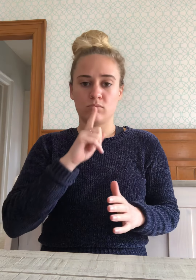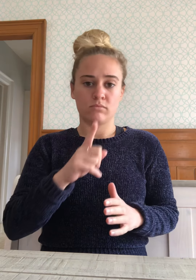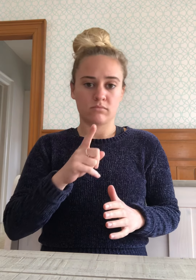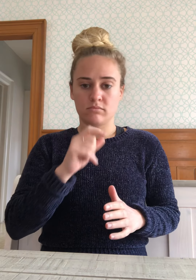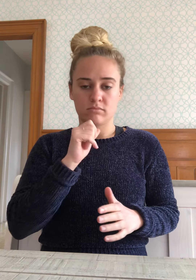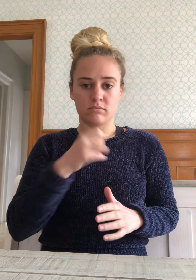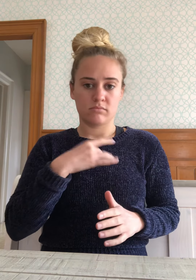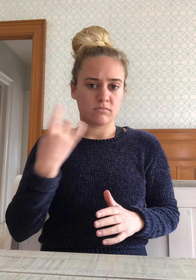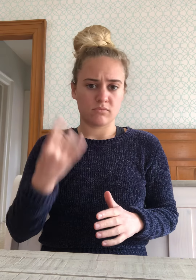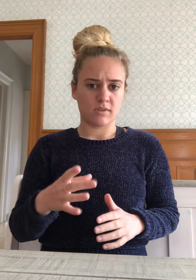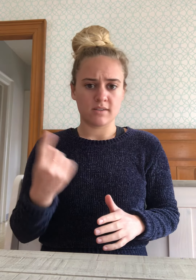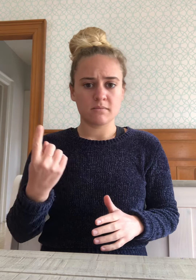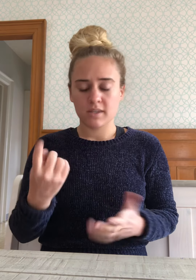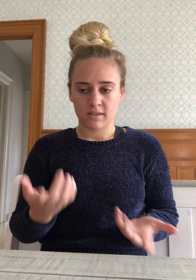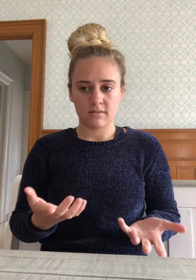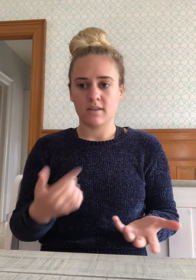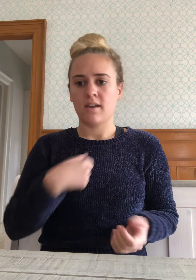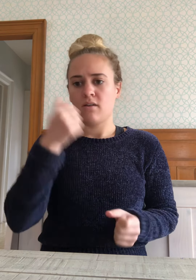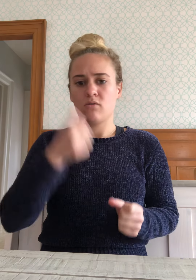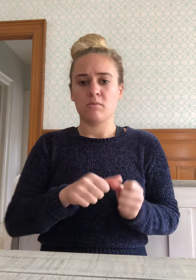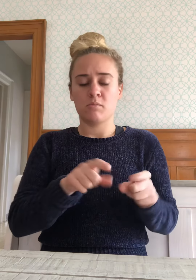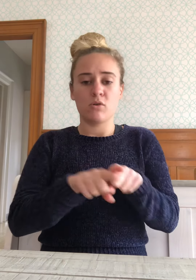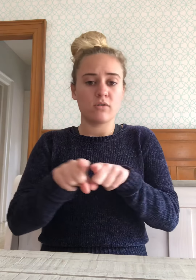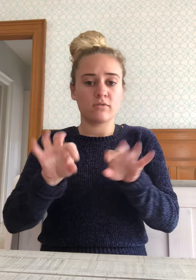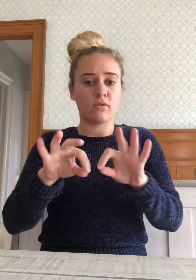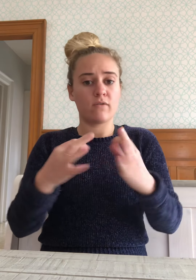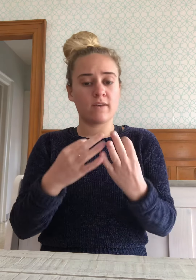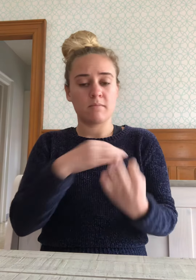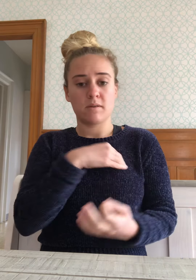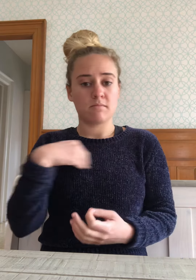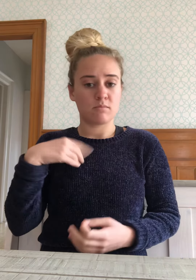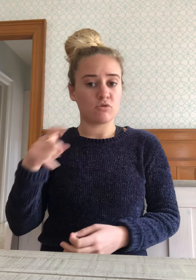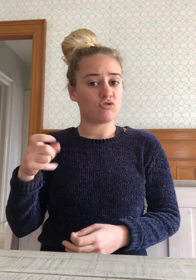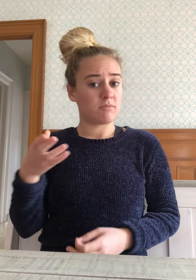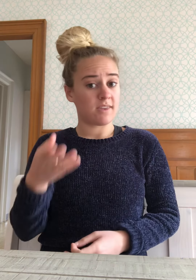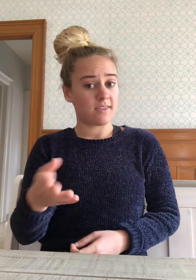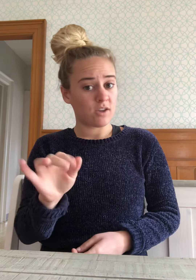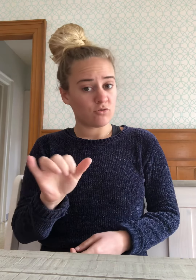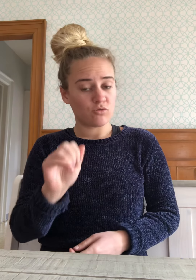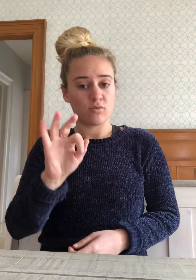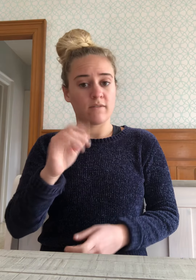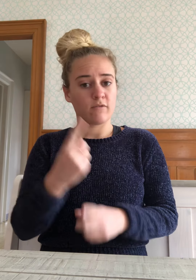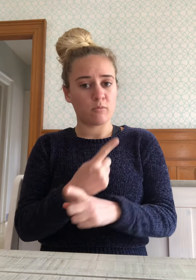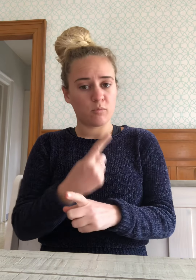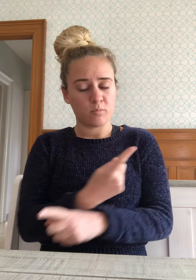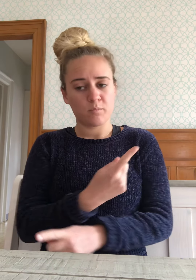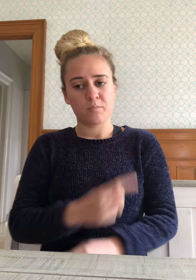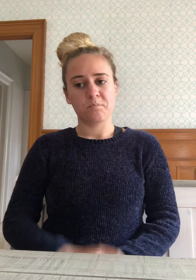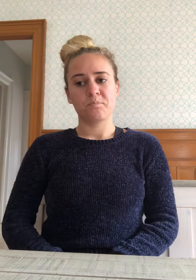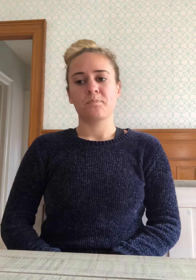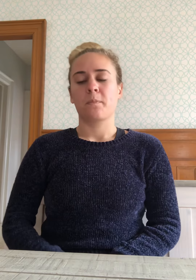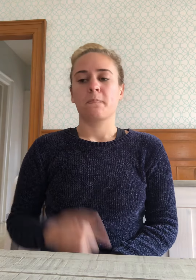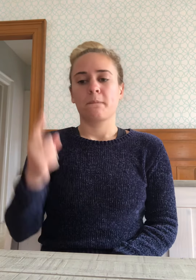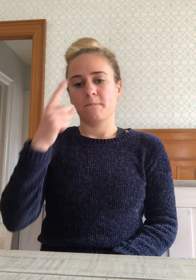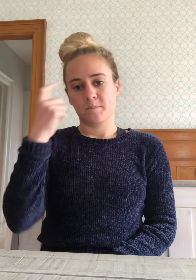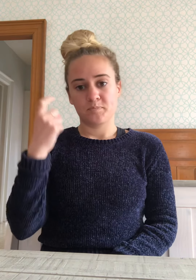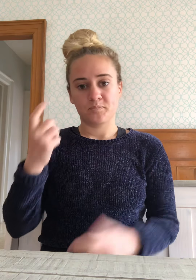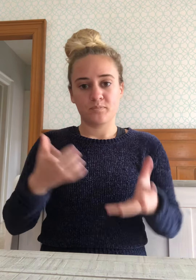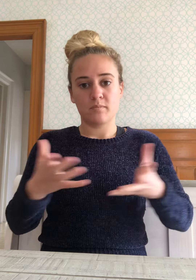remember also that family members should be present when that's appropriate, because a lot of times the